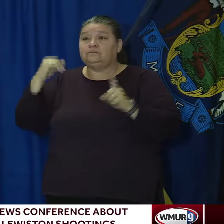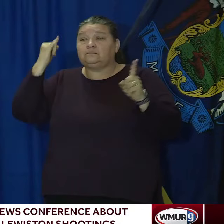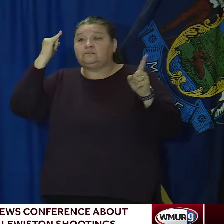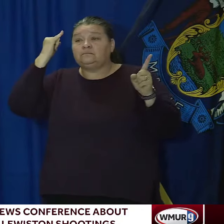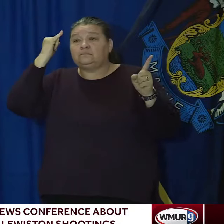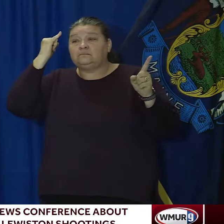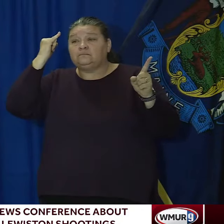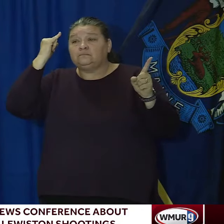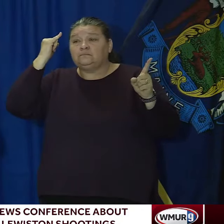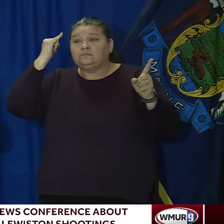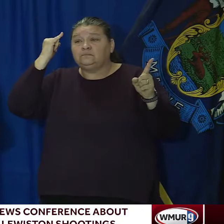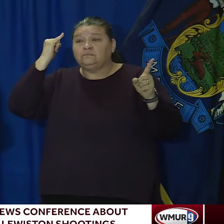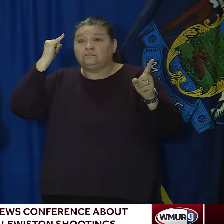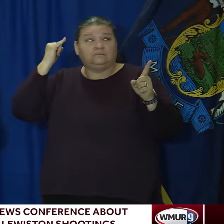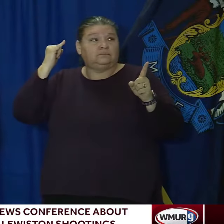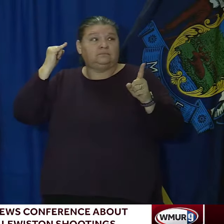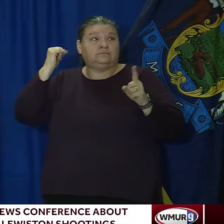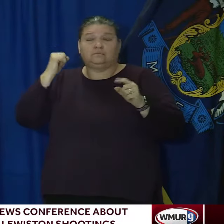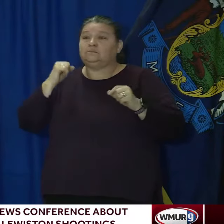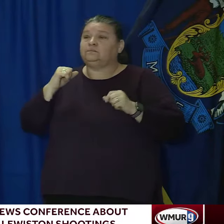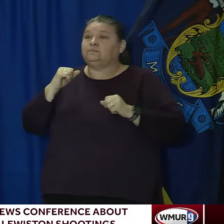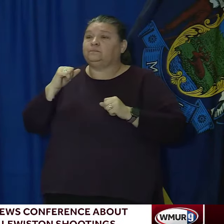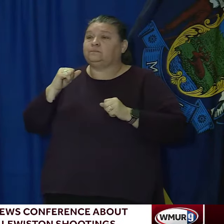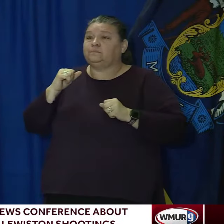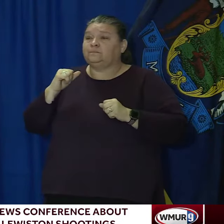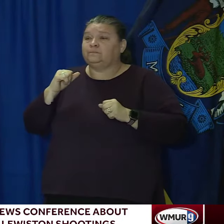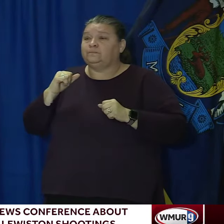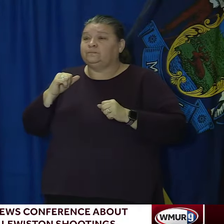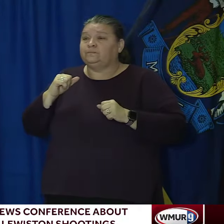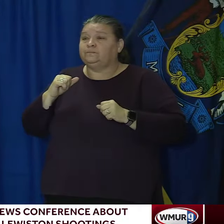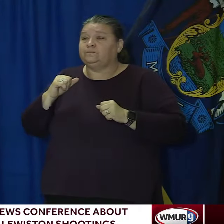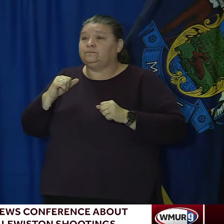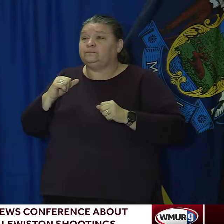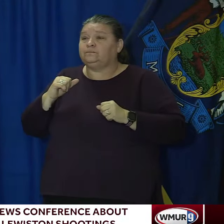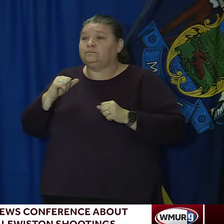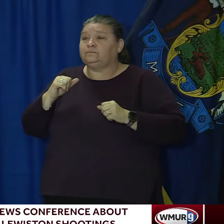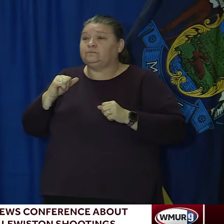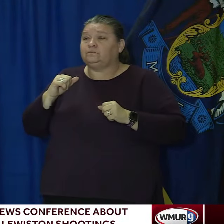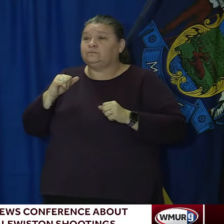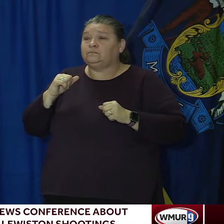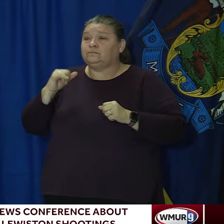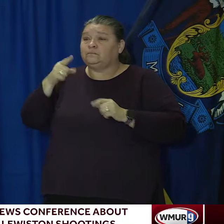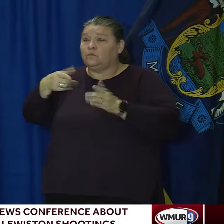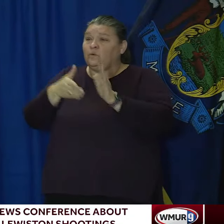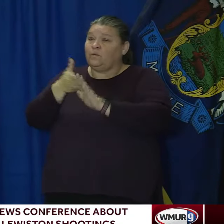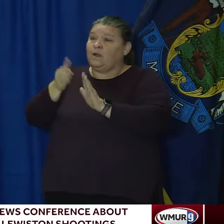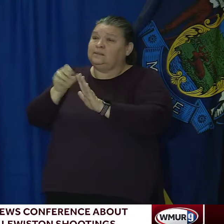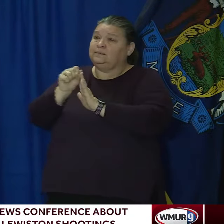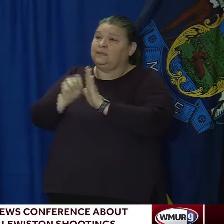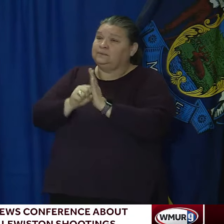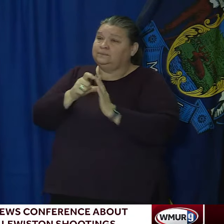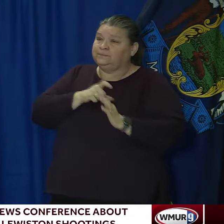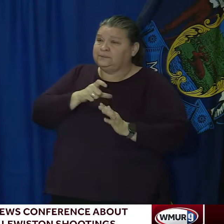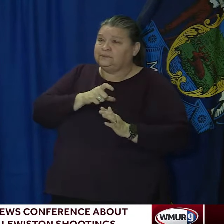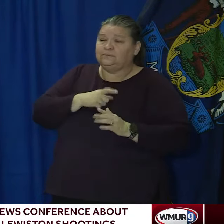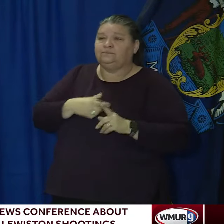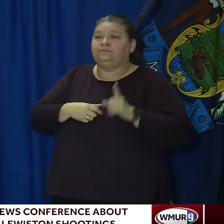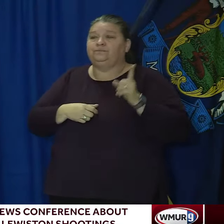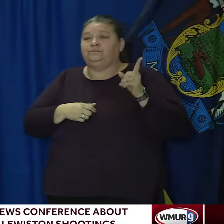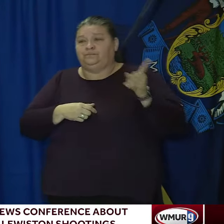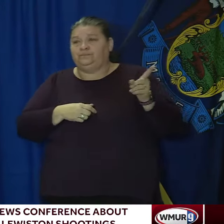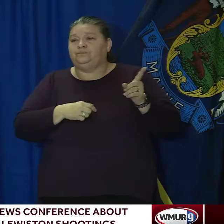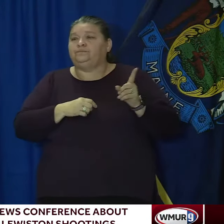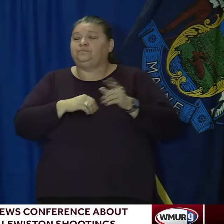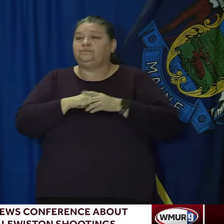Yes, sir. You run the state police. Excuse me. You run the state police. Hello. Yes. It seems as though information was not shared to